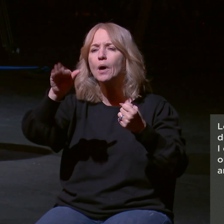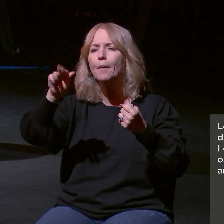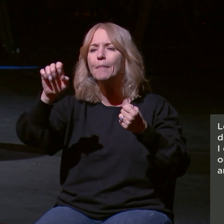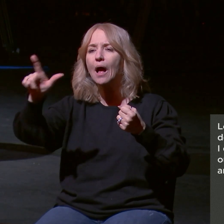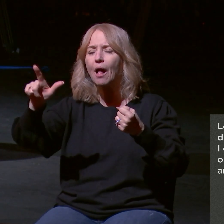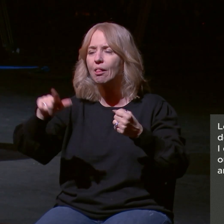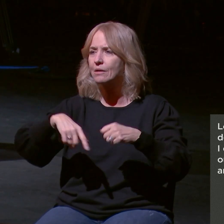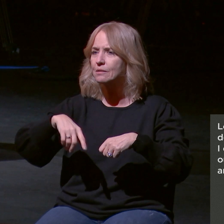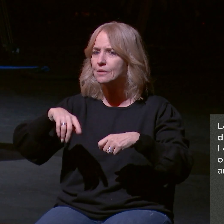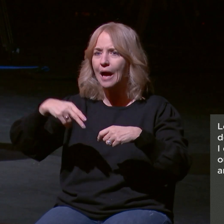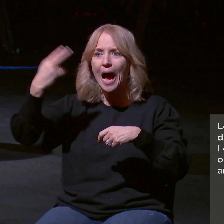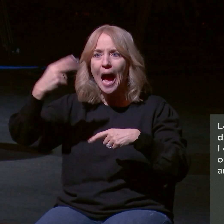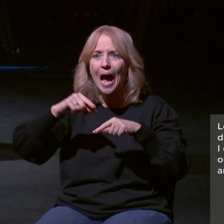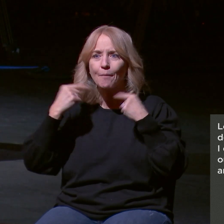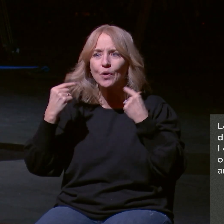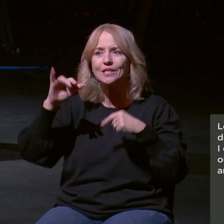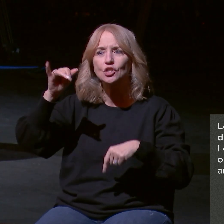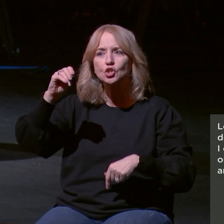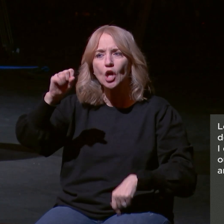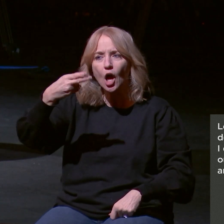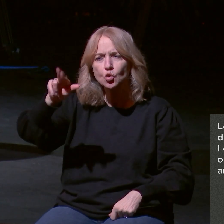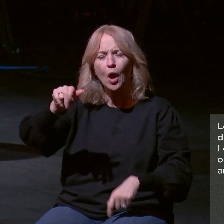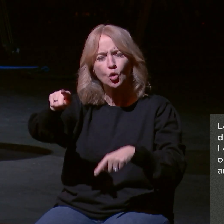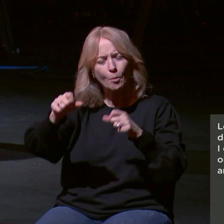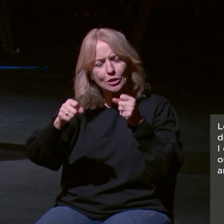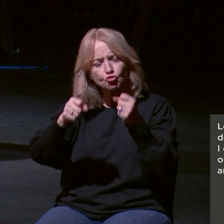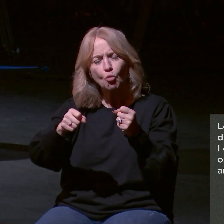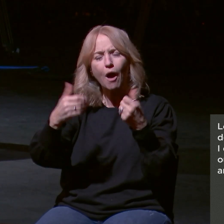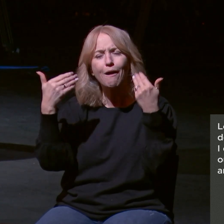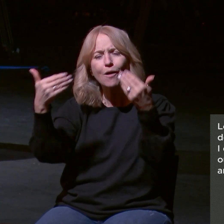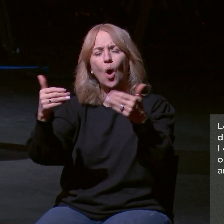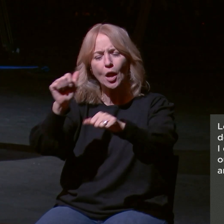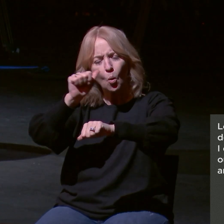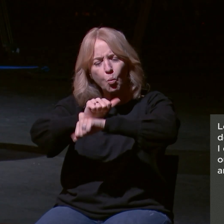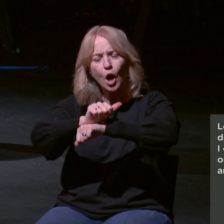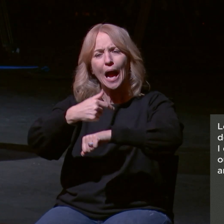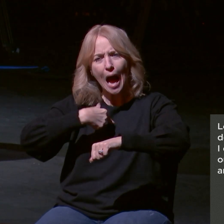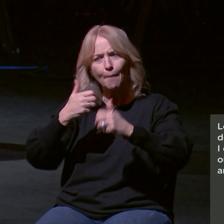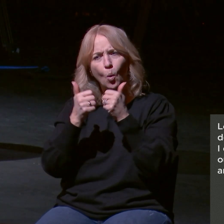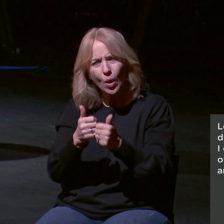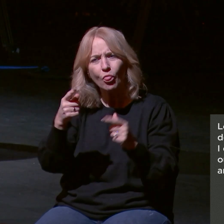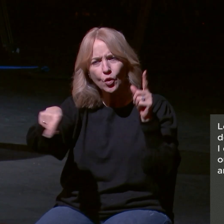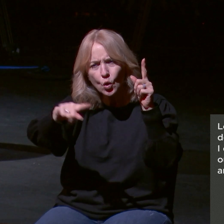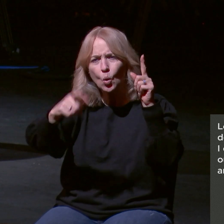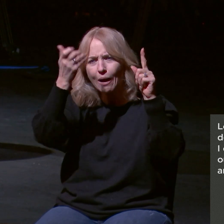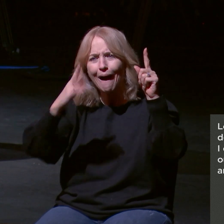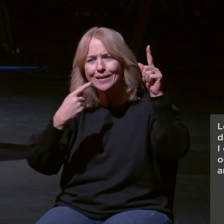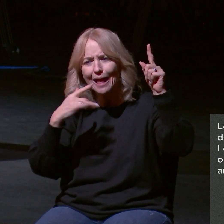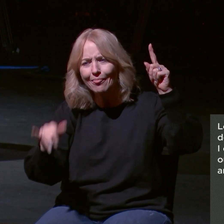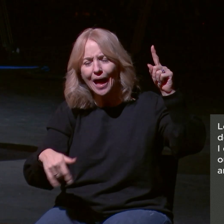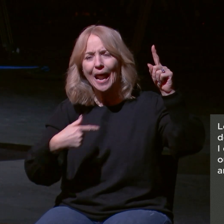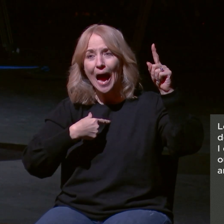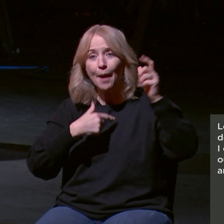work. For I am with you, declares the Lord Almighty. This is what I covenanted with you when you came out of Egypt, and